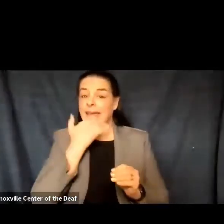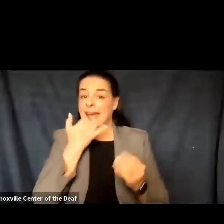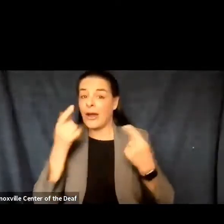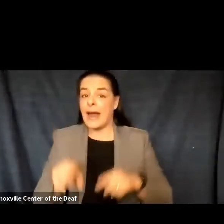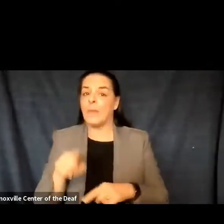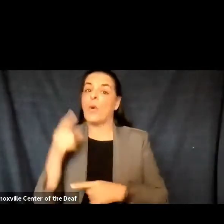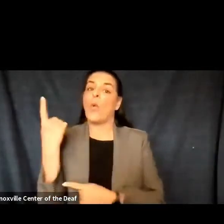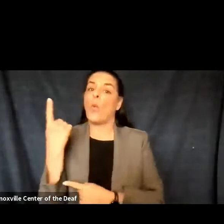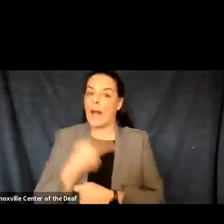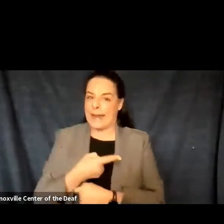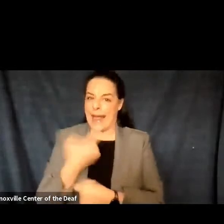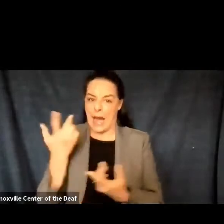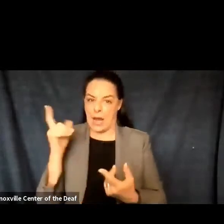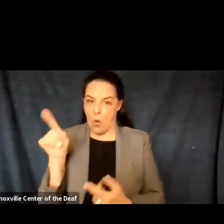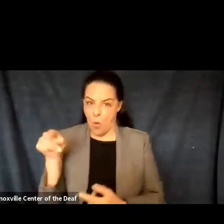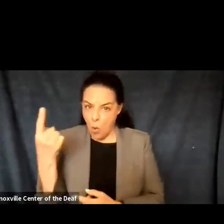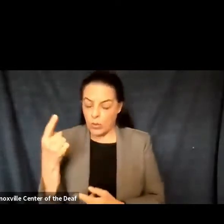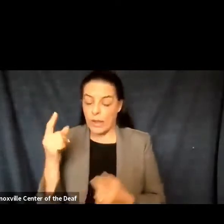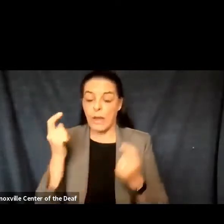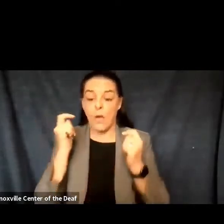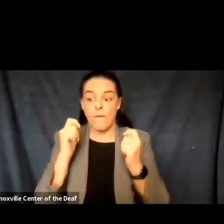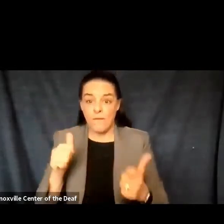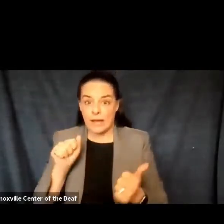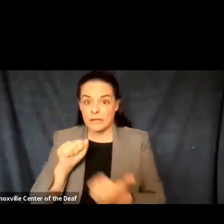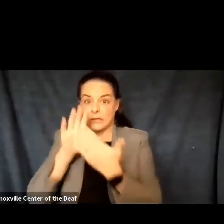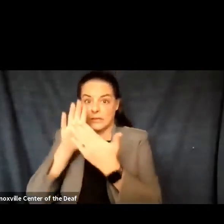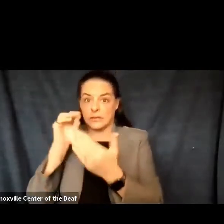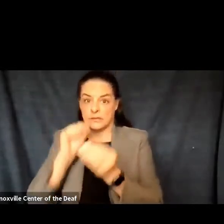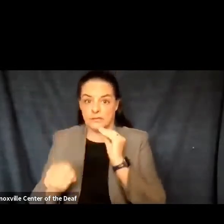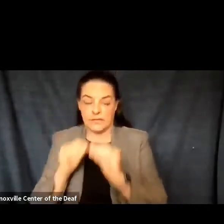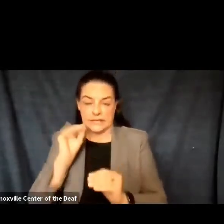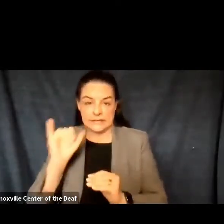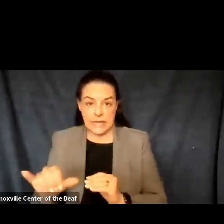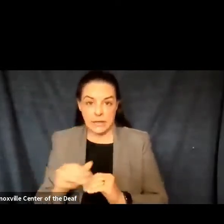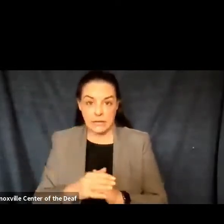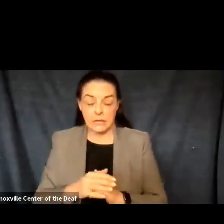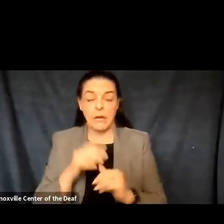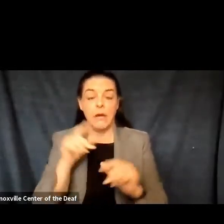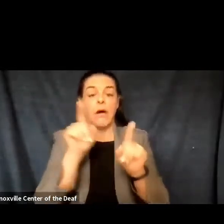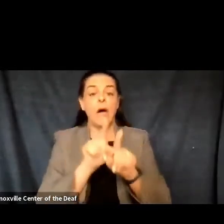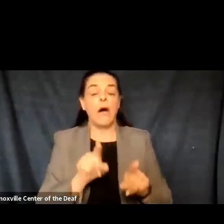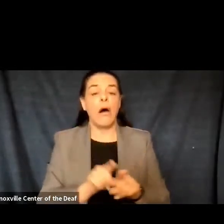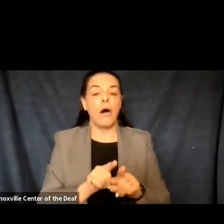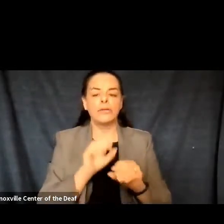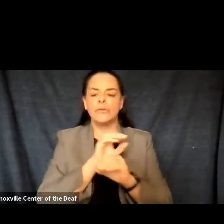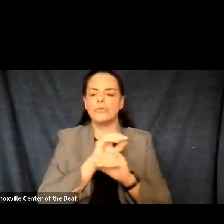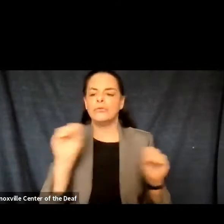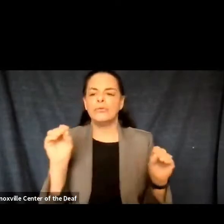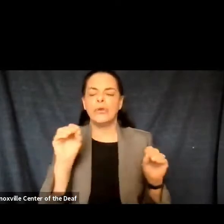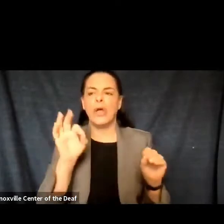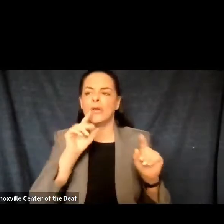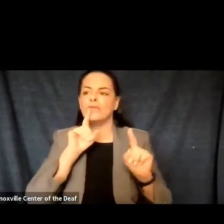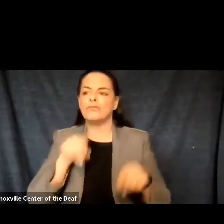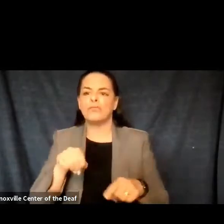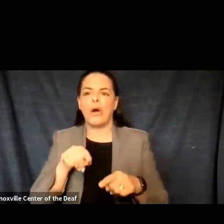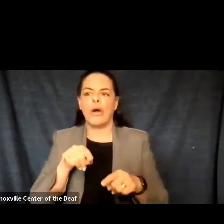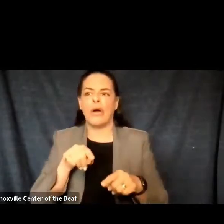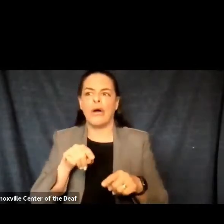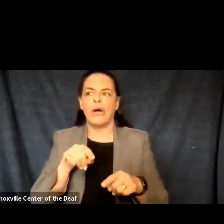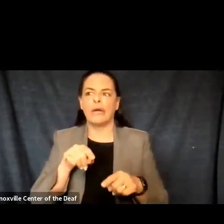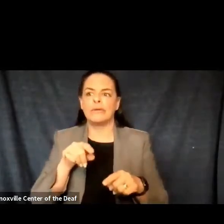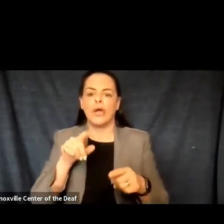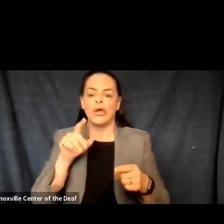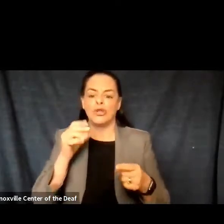day and was quickly addressed and corrected. Additionally, no part of the response to the individuals was